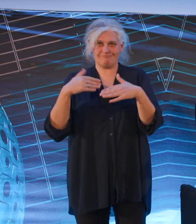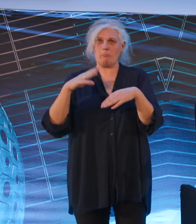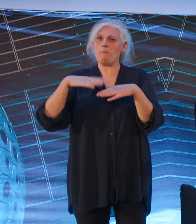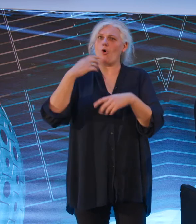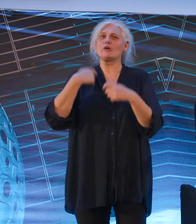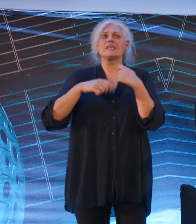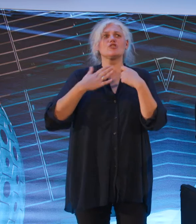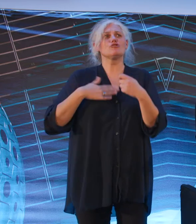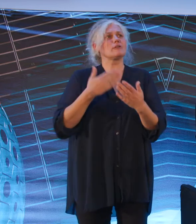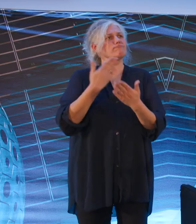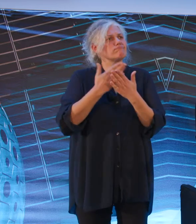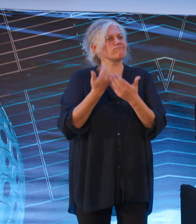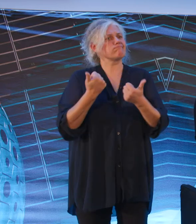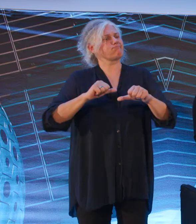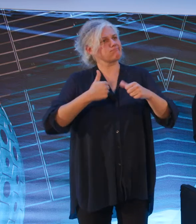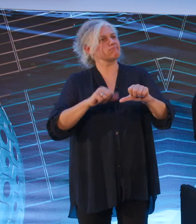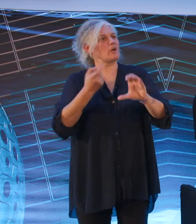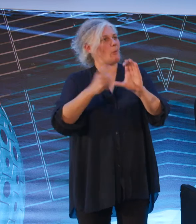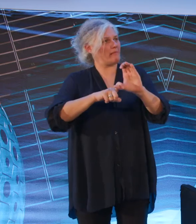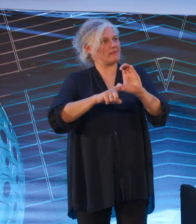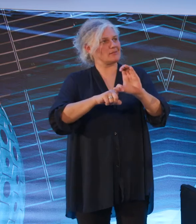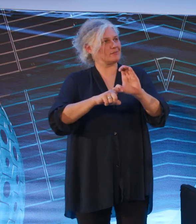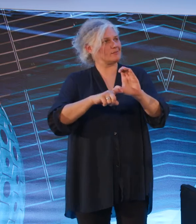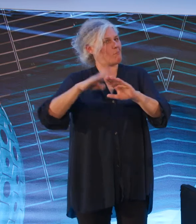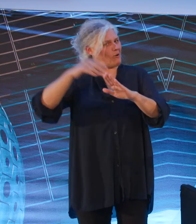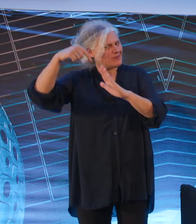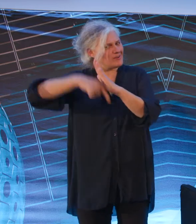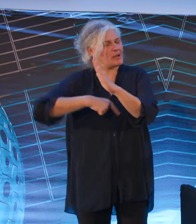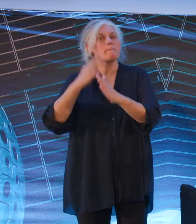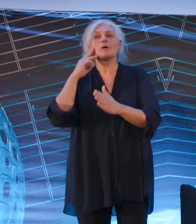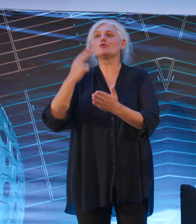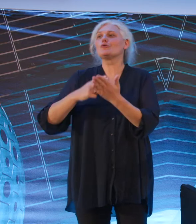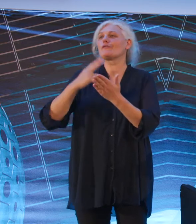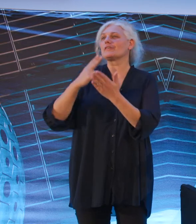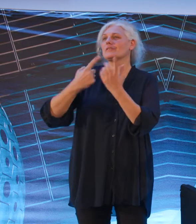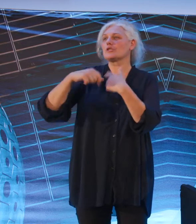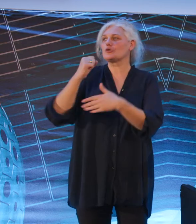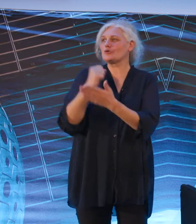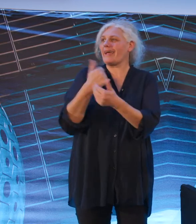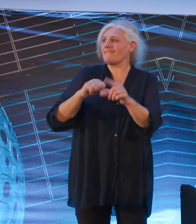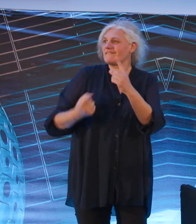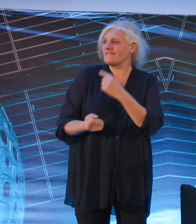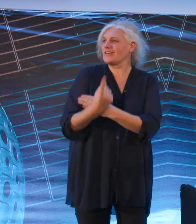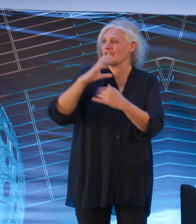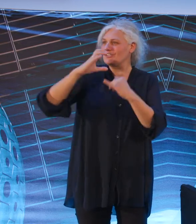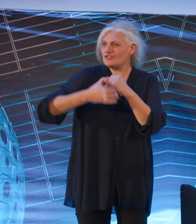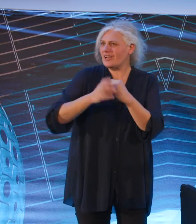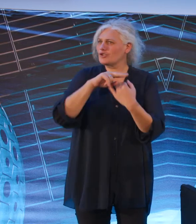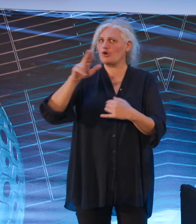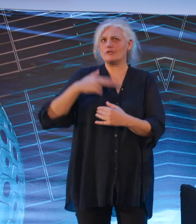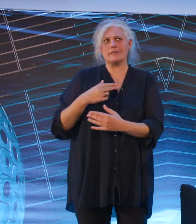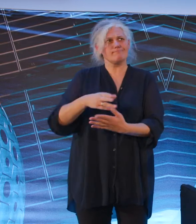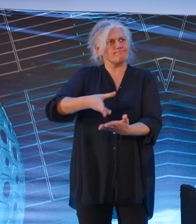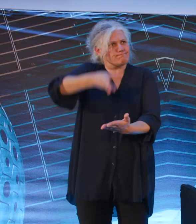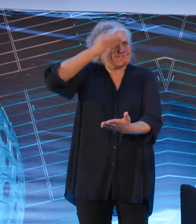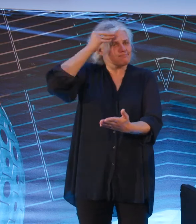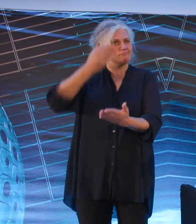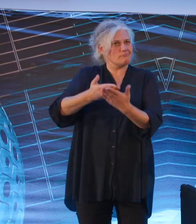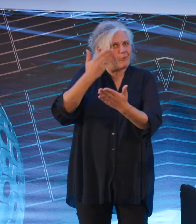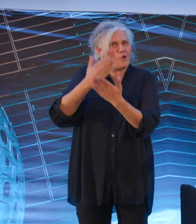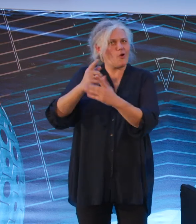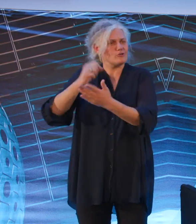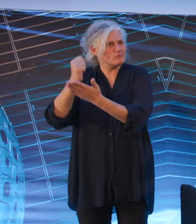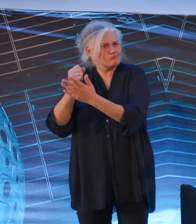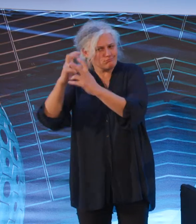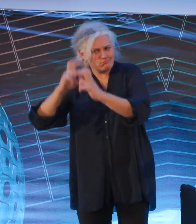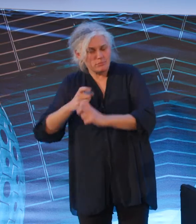than just earning a qualification. At Maynooth University, students have the opportunity not only gain knowledge, but to also discover